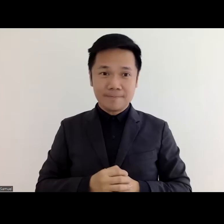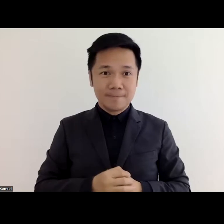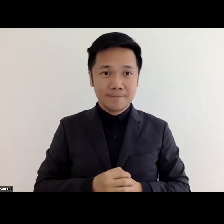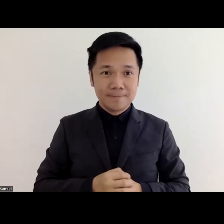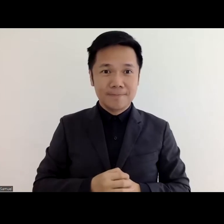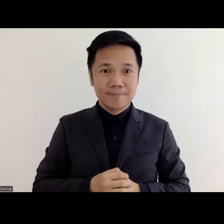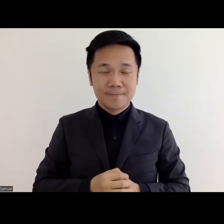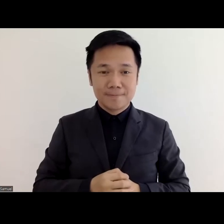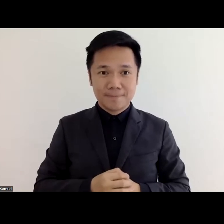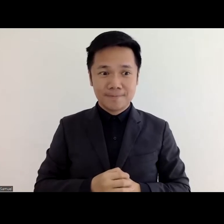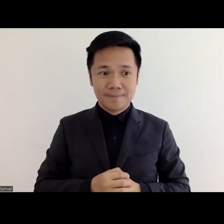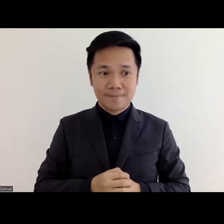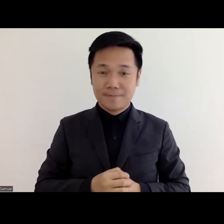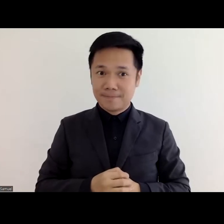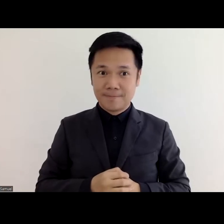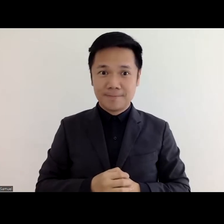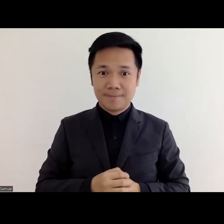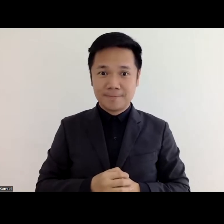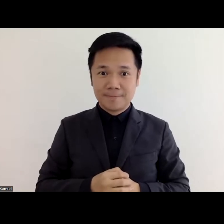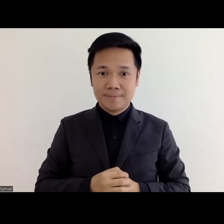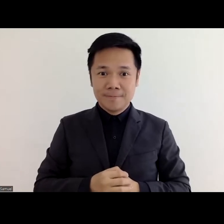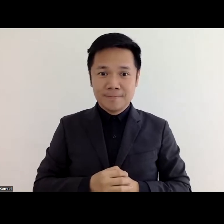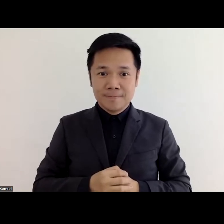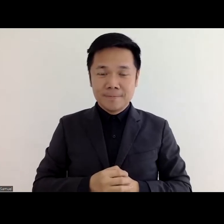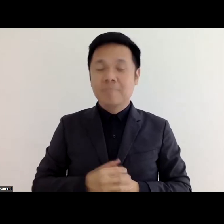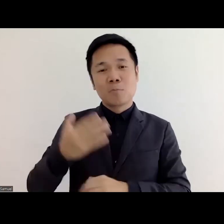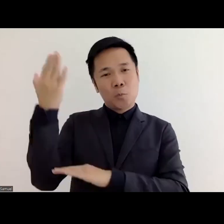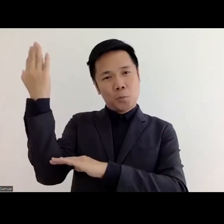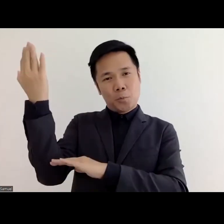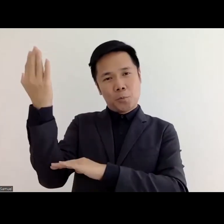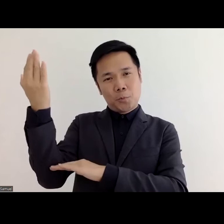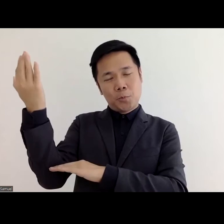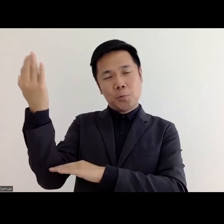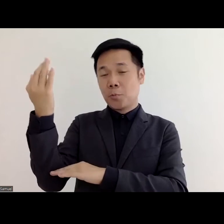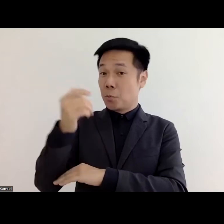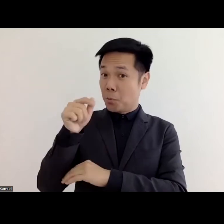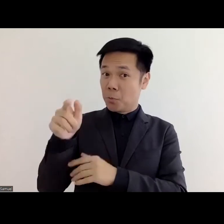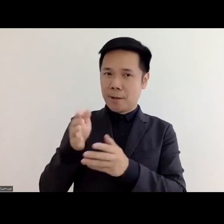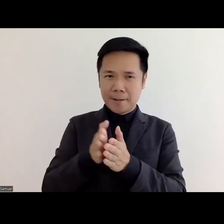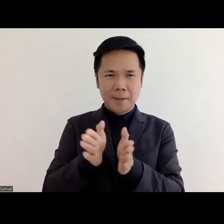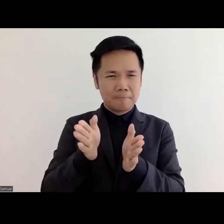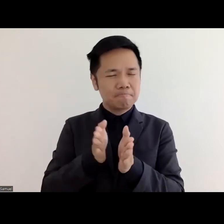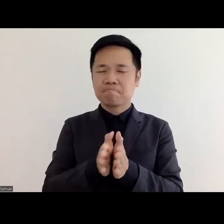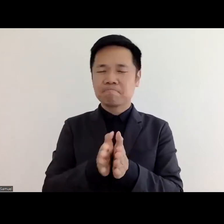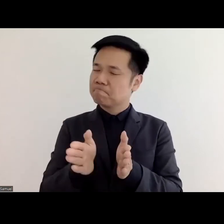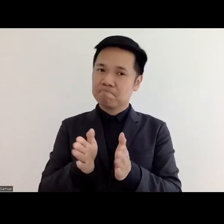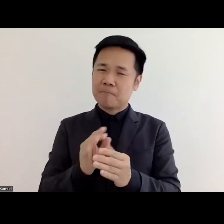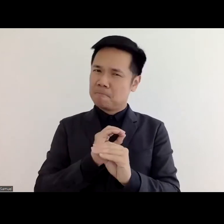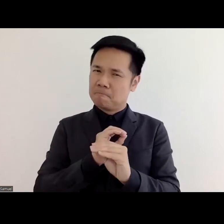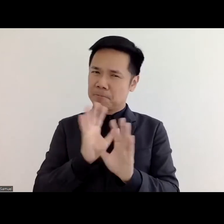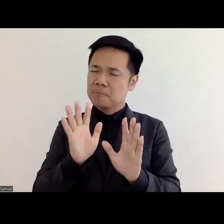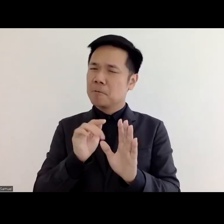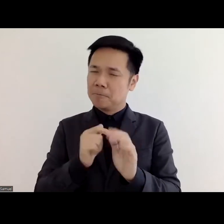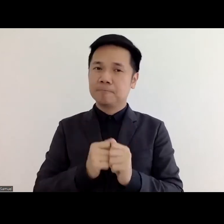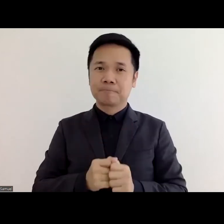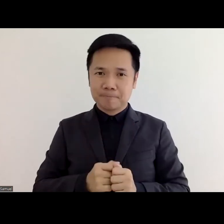Rohit uh, for presenting your insights, hopes, and also highlighting